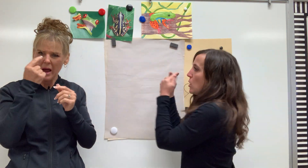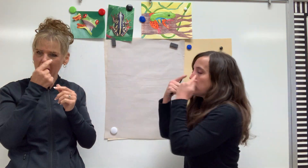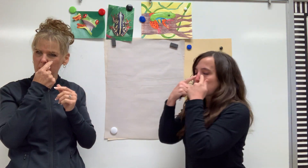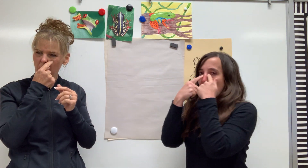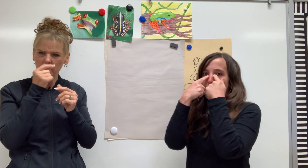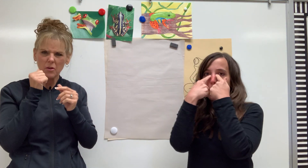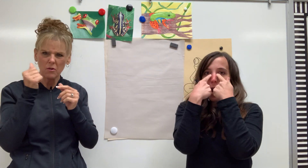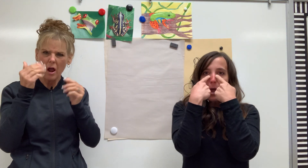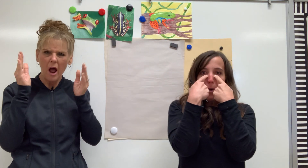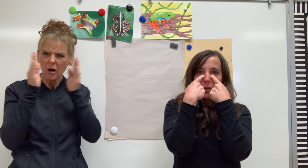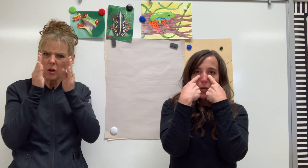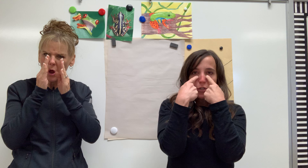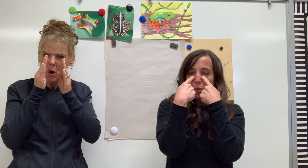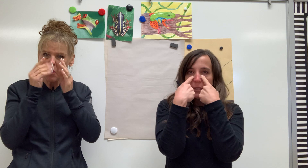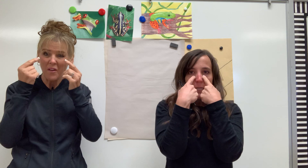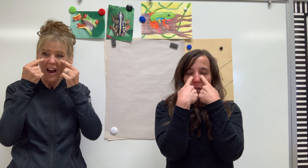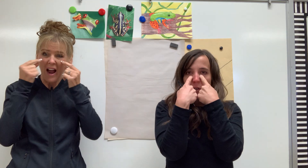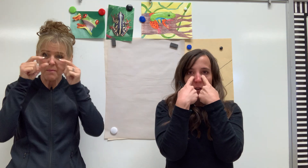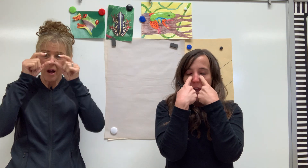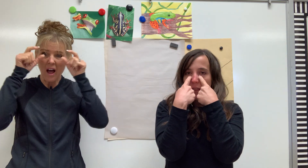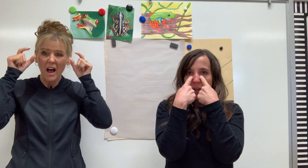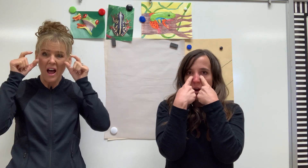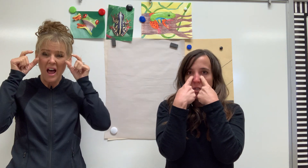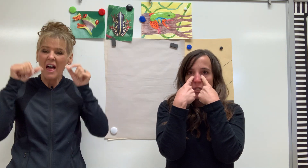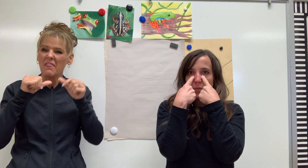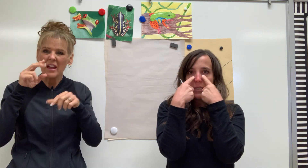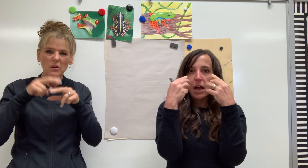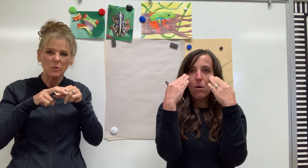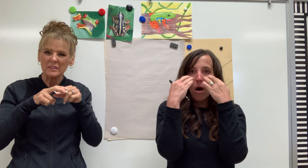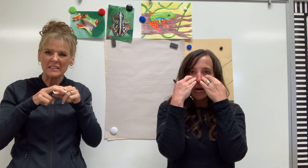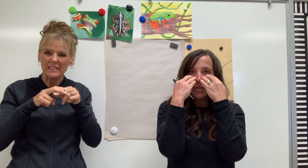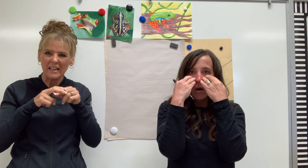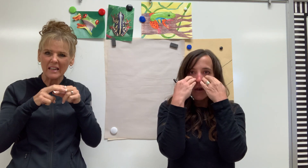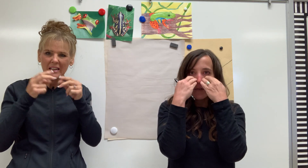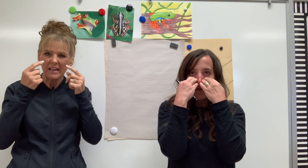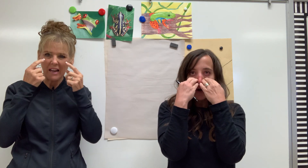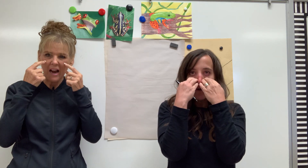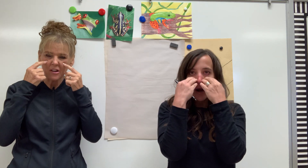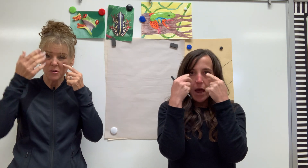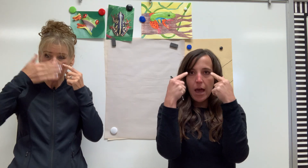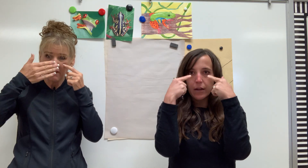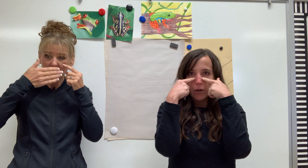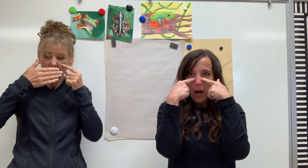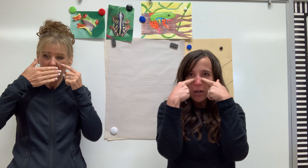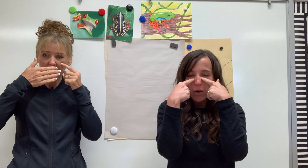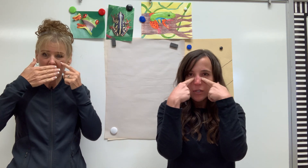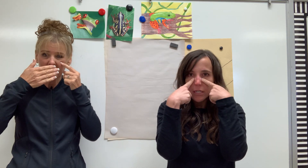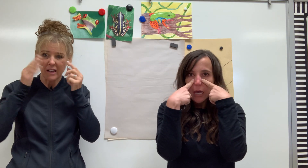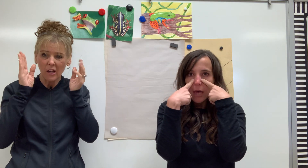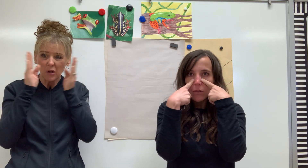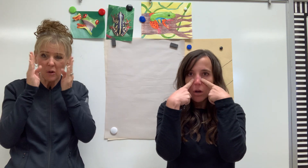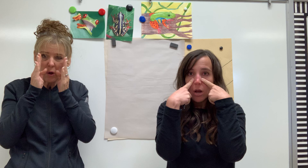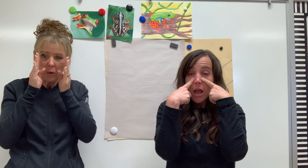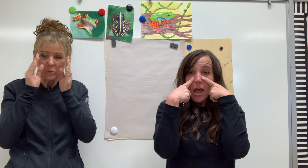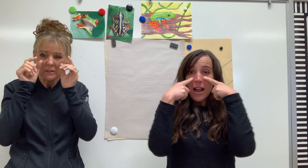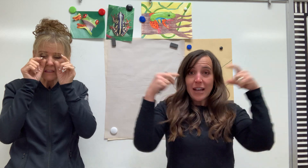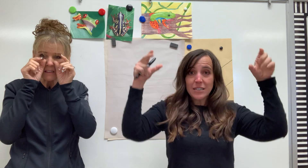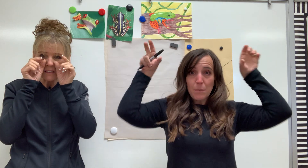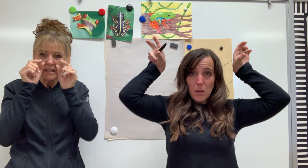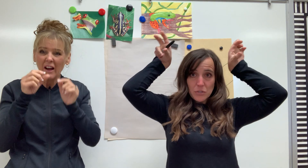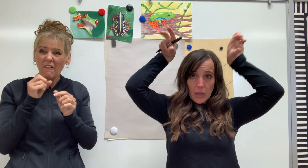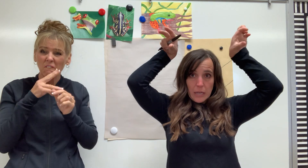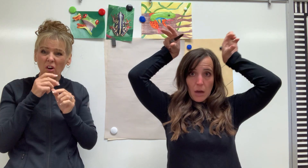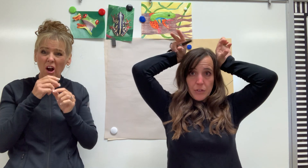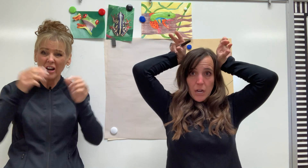super close. Their eyeballs don't sit on their head like ours do. See how ours are on the front of our head and they're kind of close together?